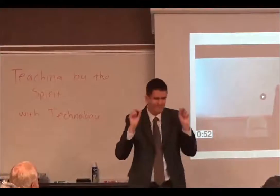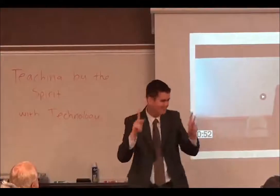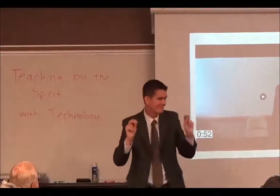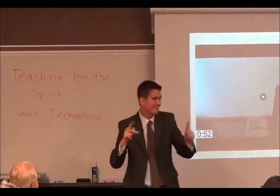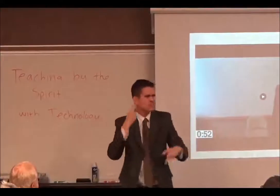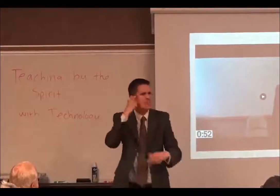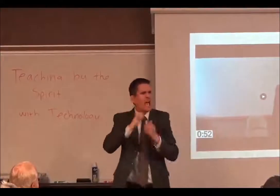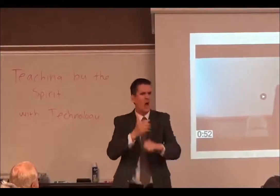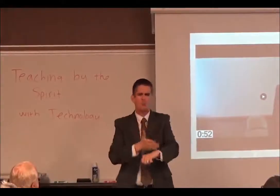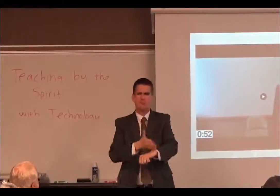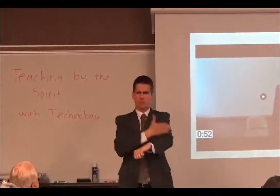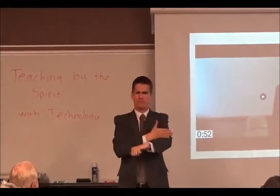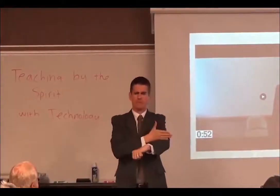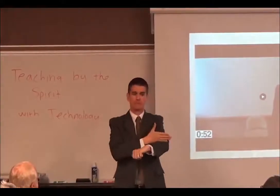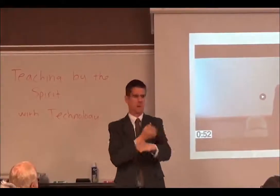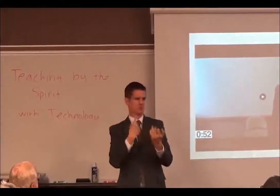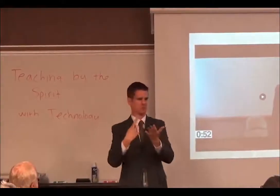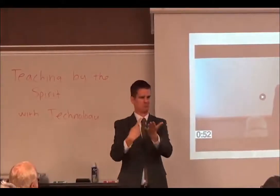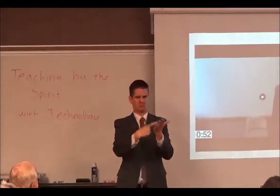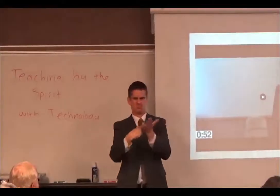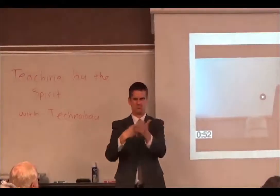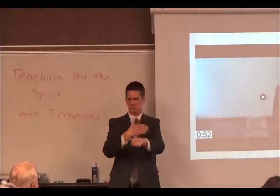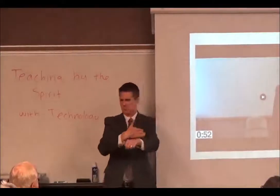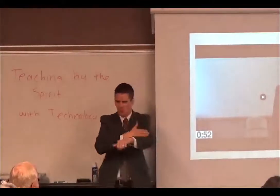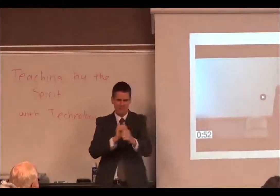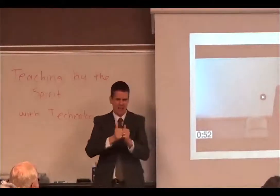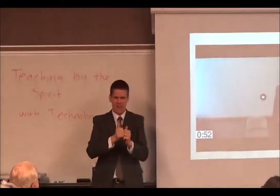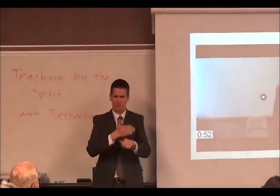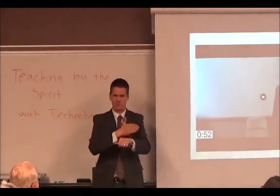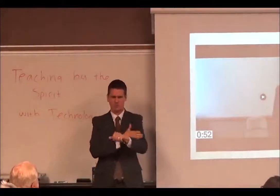time we have. Sometimes that's all we can do. But how could we improve this? Let's